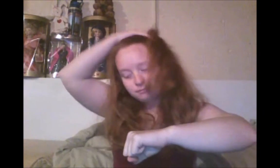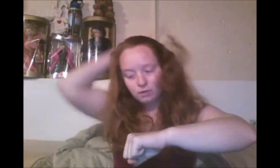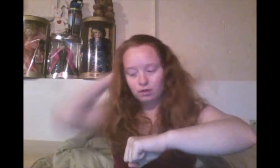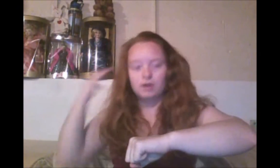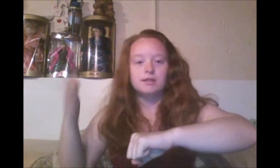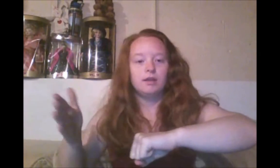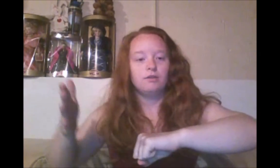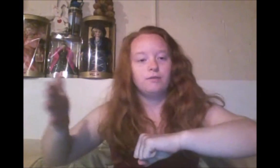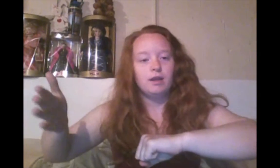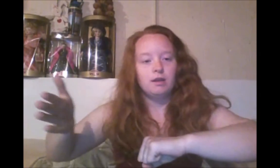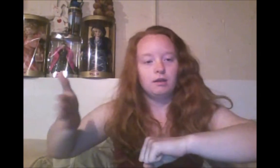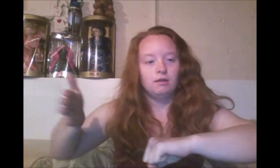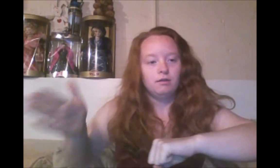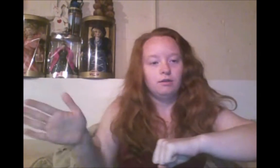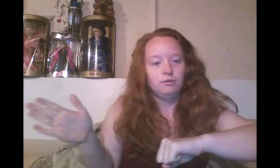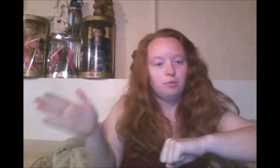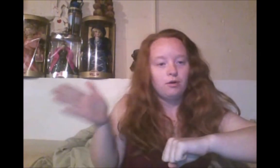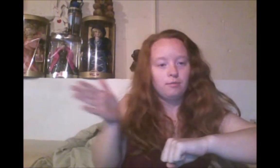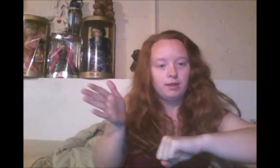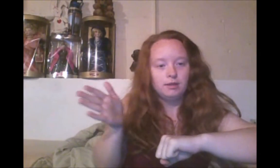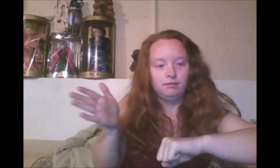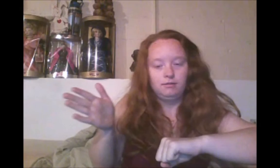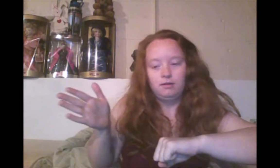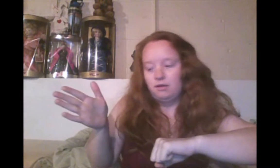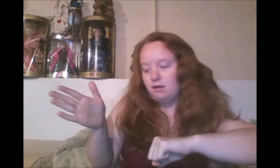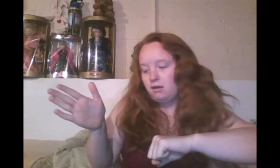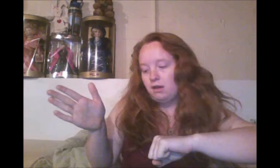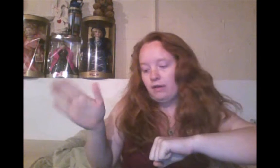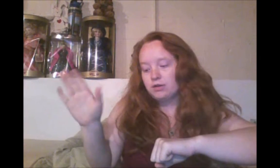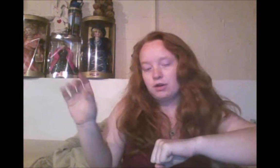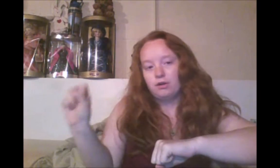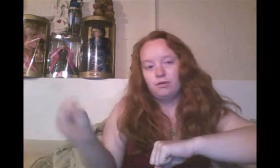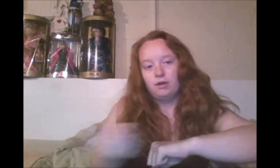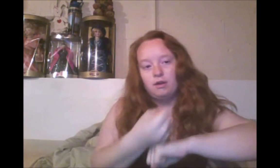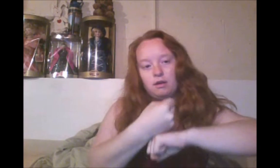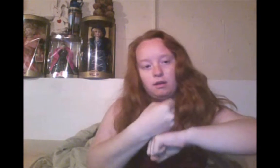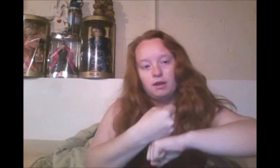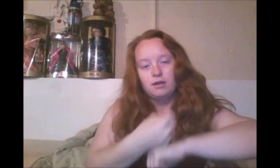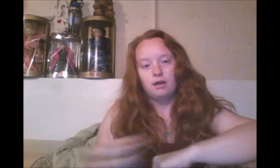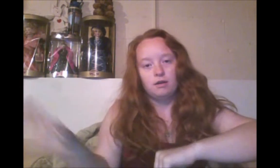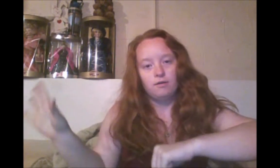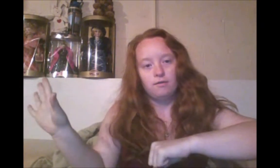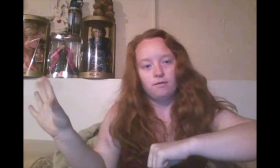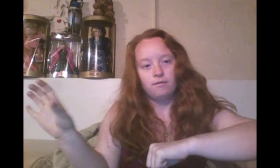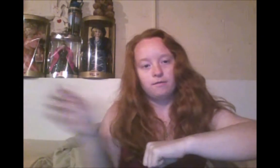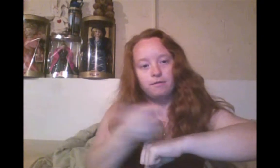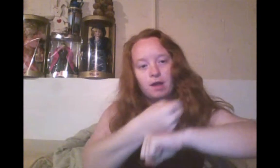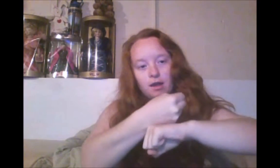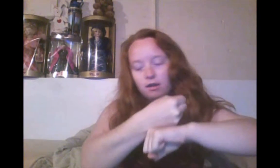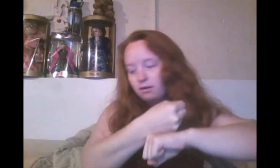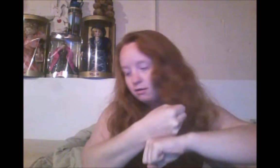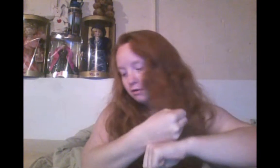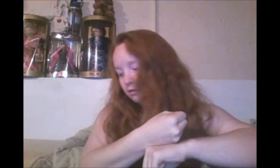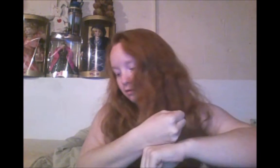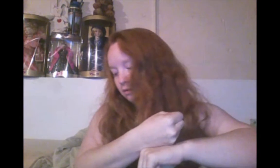And you're going to take your right hand into a palm like this. And then it's going to go in like that. Fly.